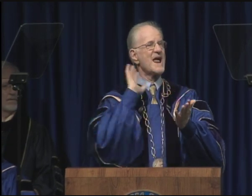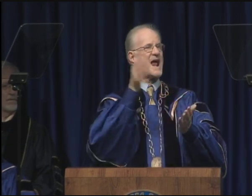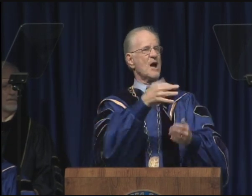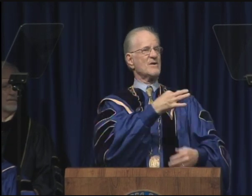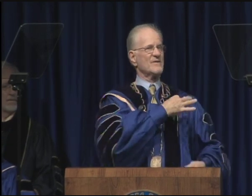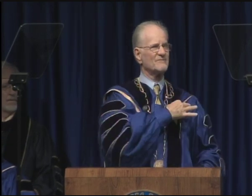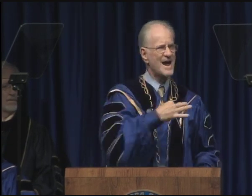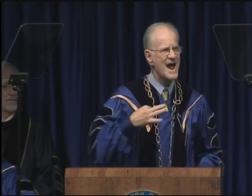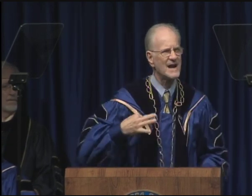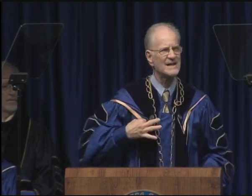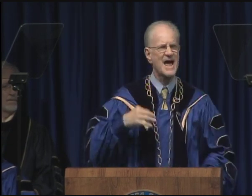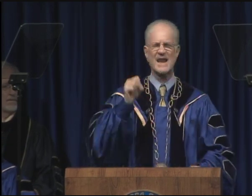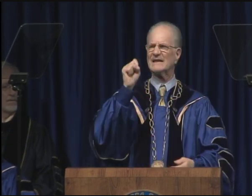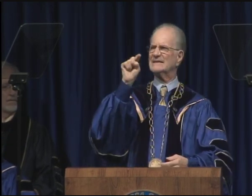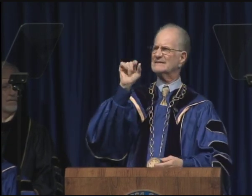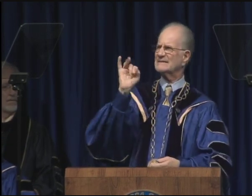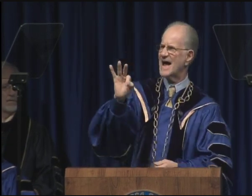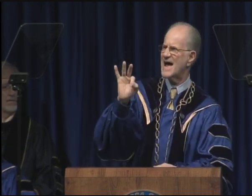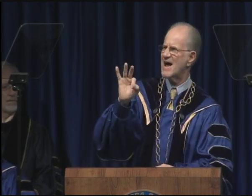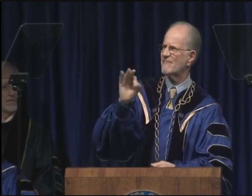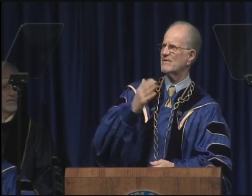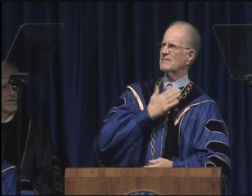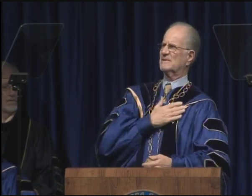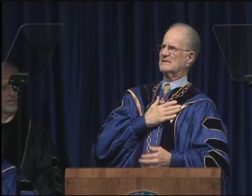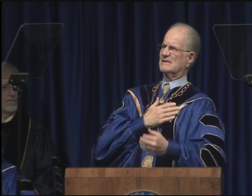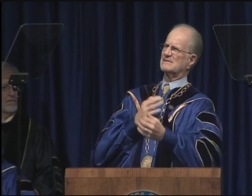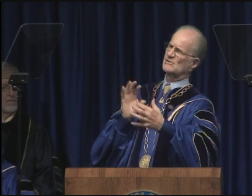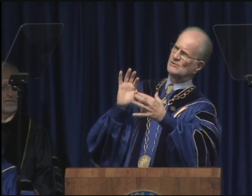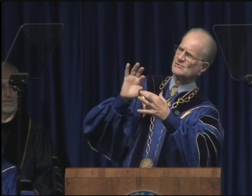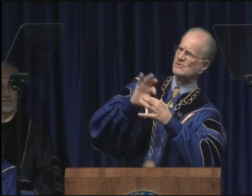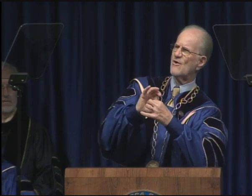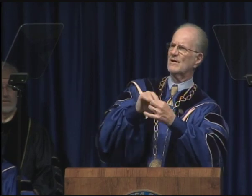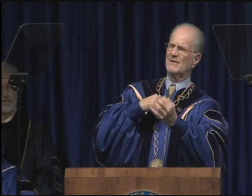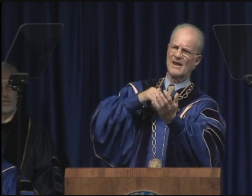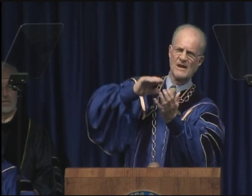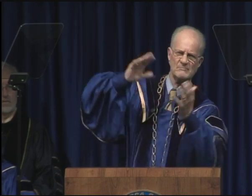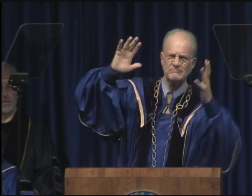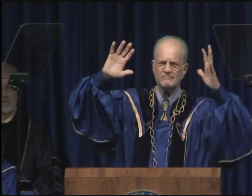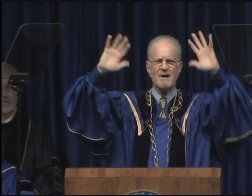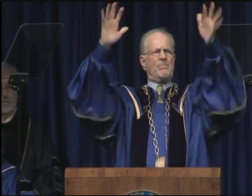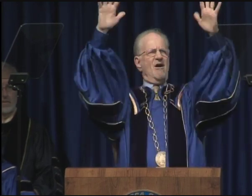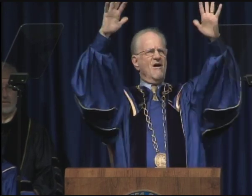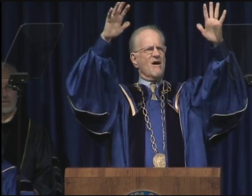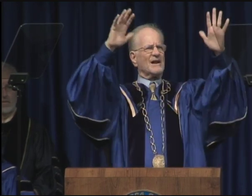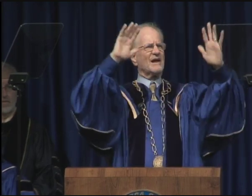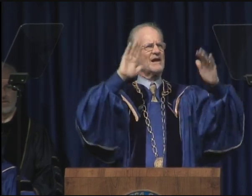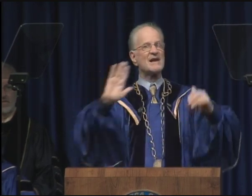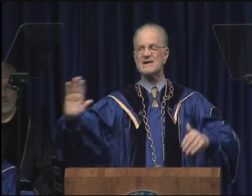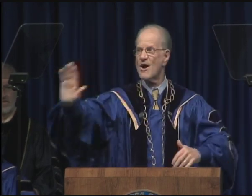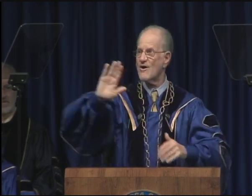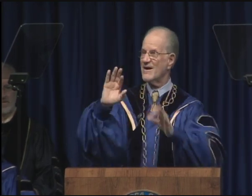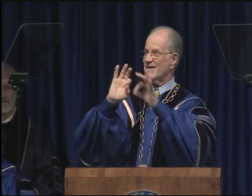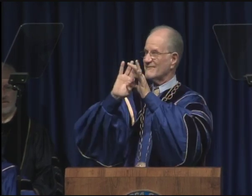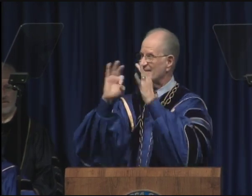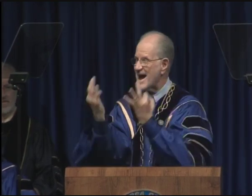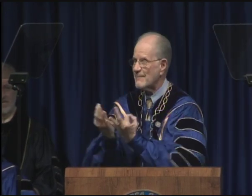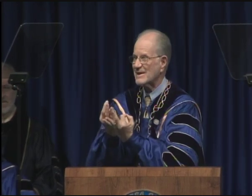Will the graduates and our faculty and staff please join me in applauding all of your family